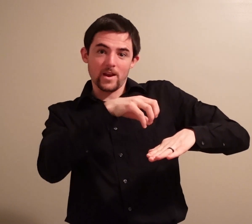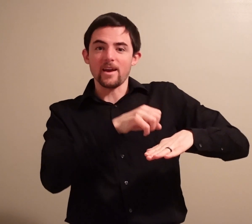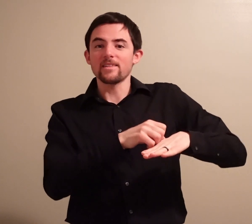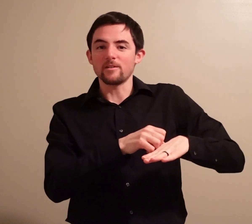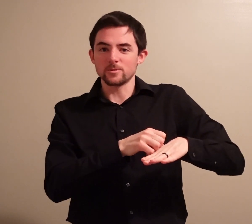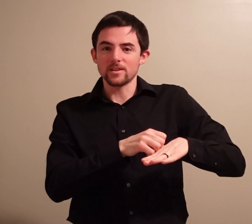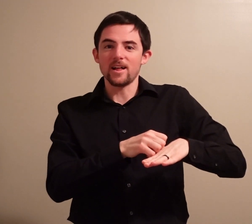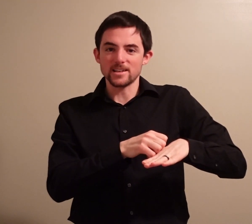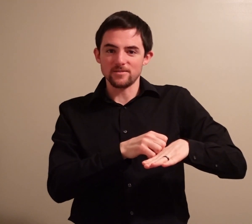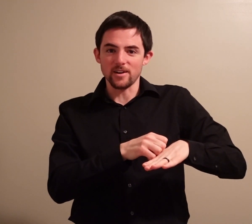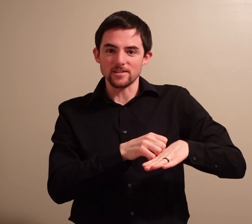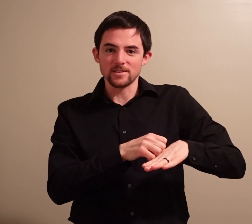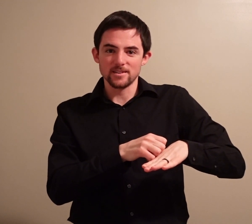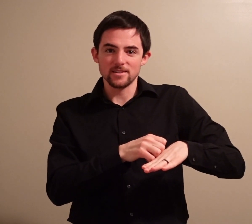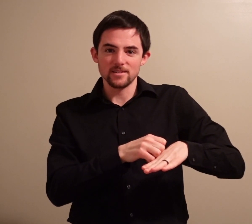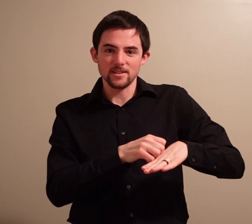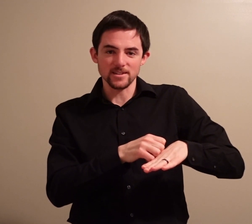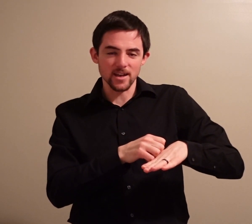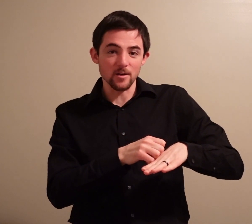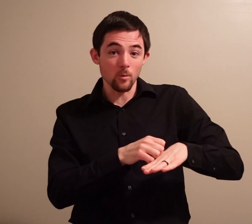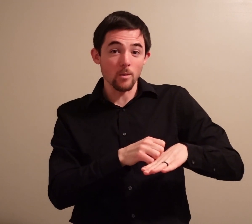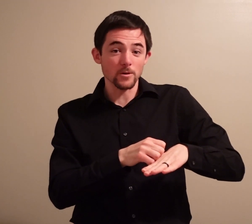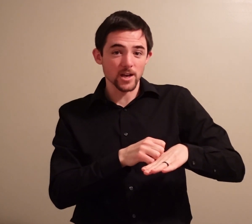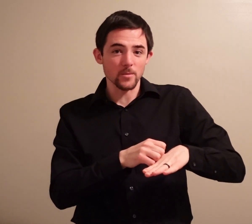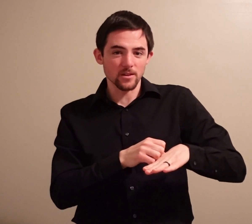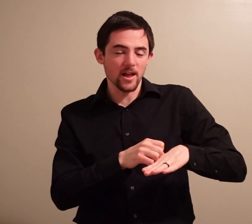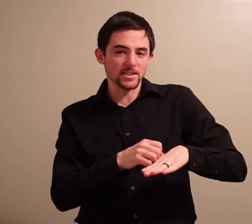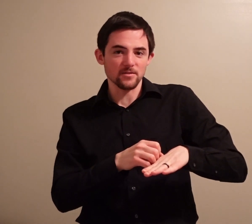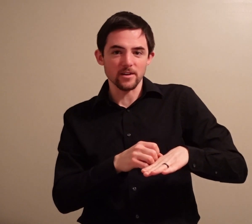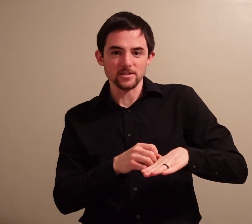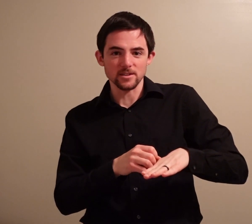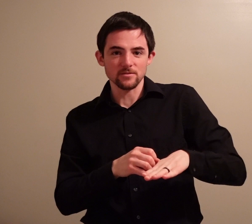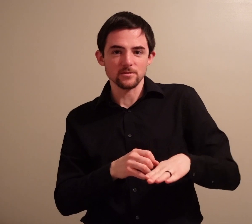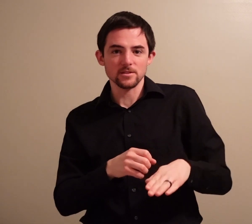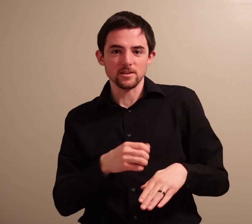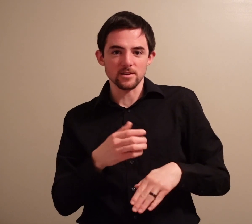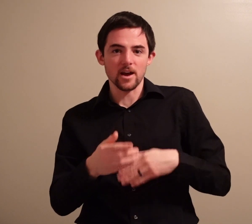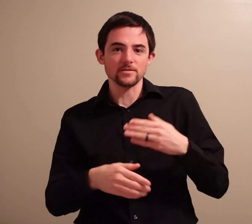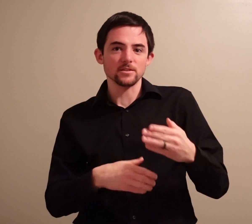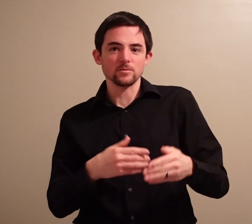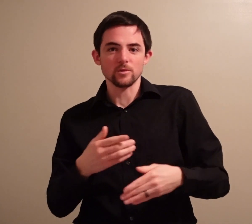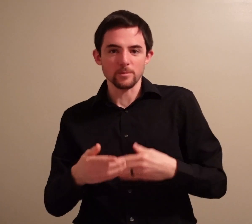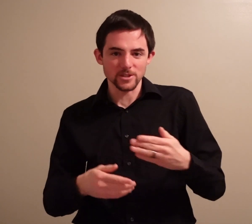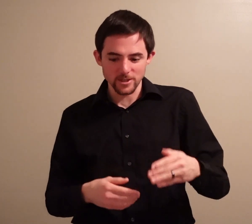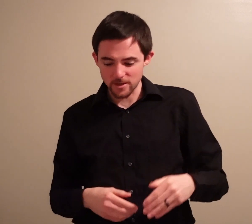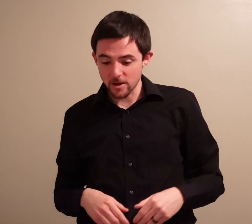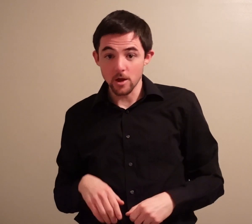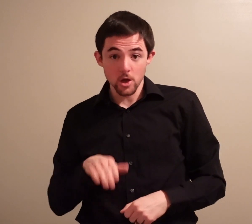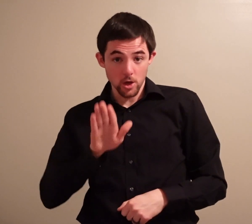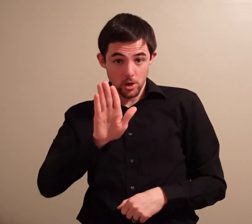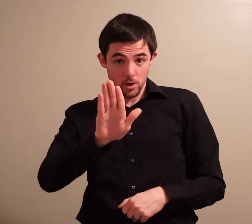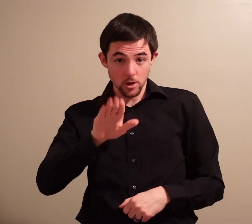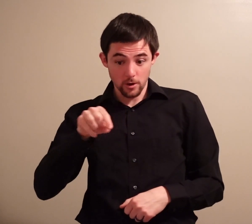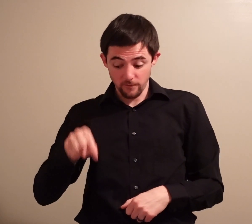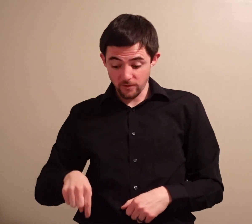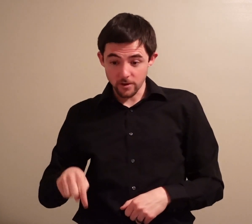Okay, that was with classifiers. Let's sign it one more time with classifiers just to have some repetition. Your foot,